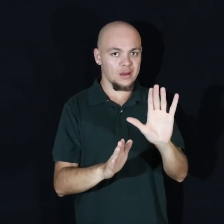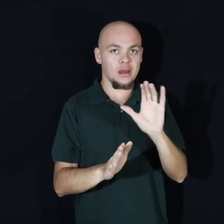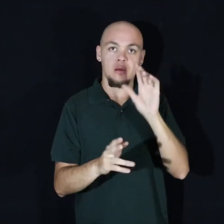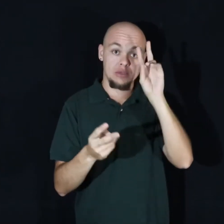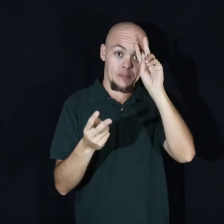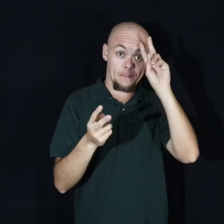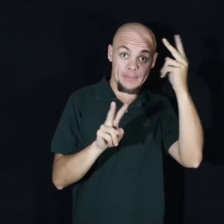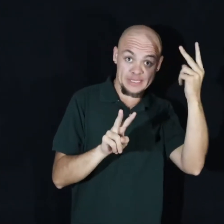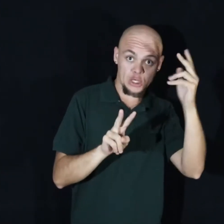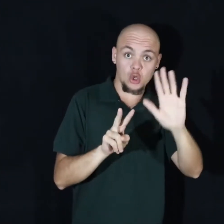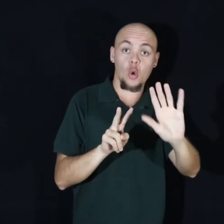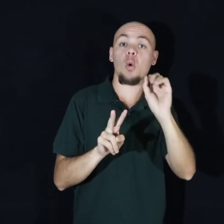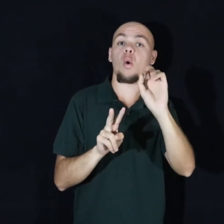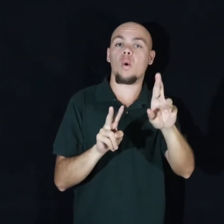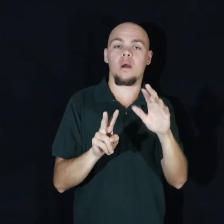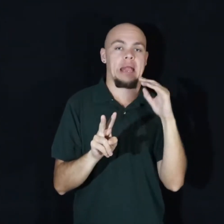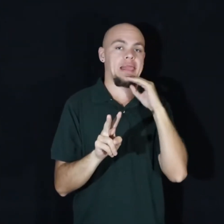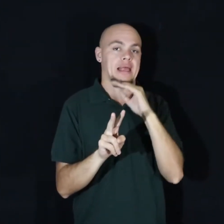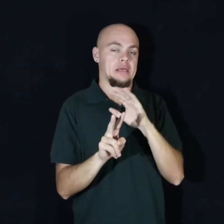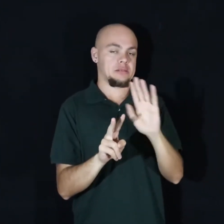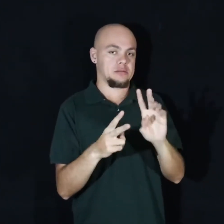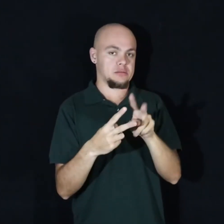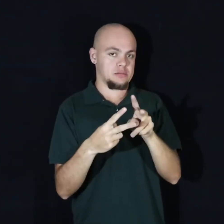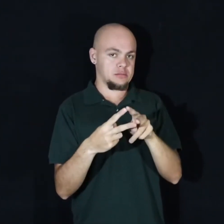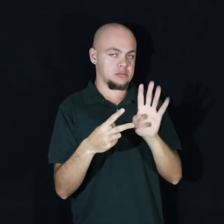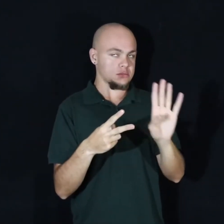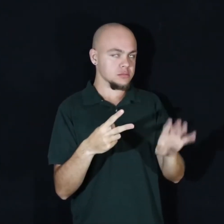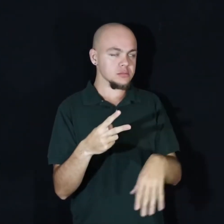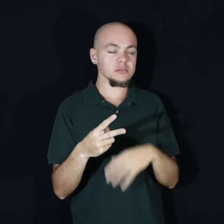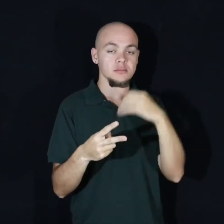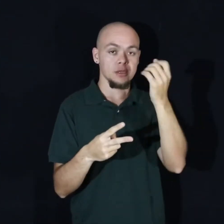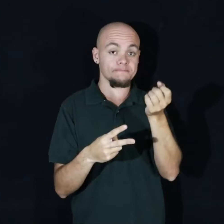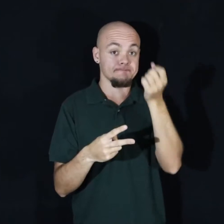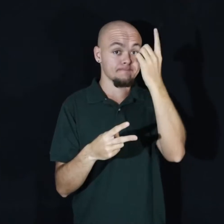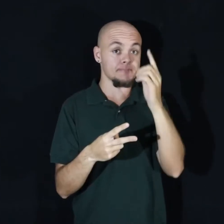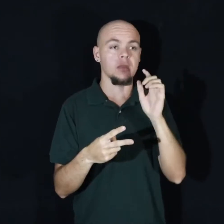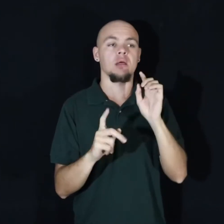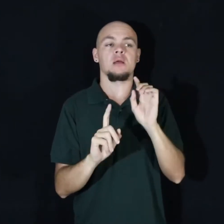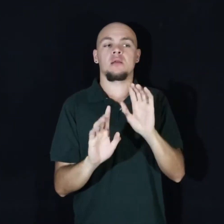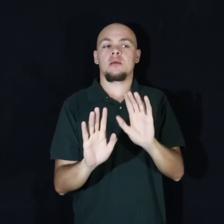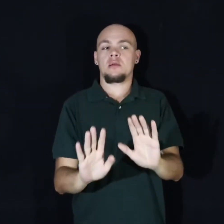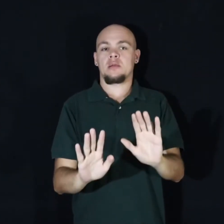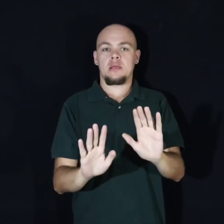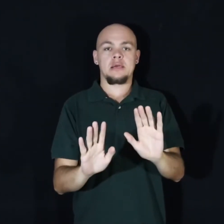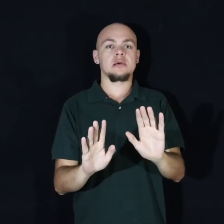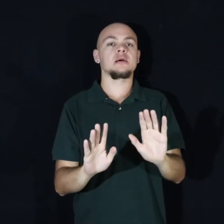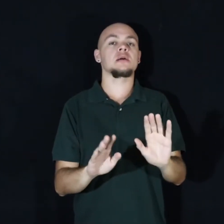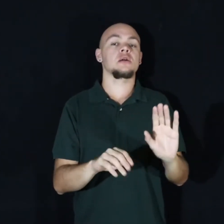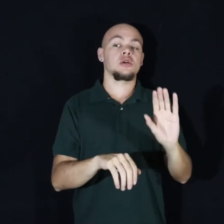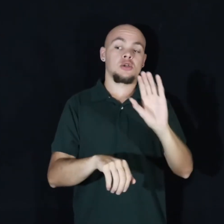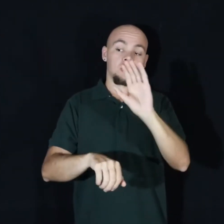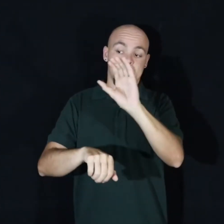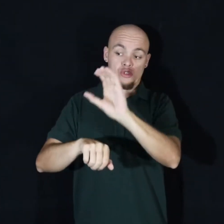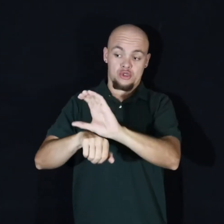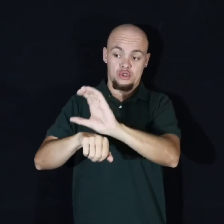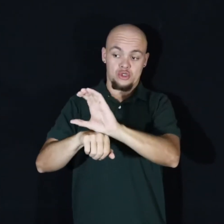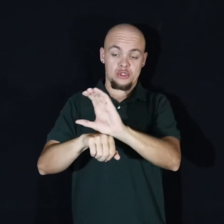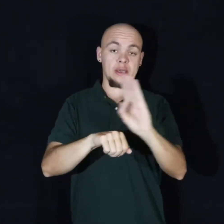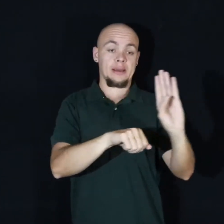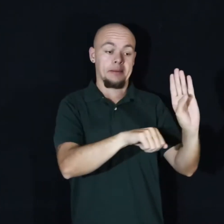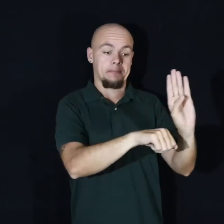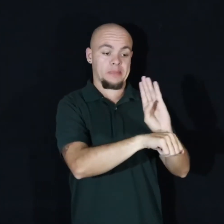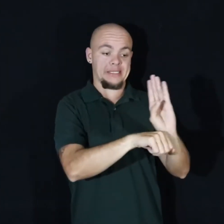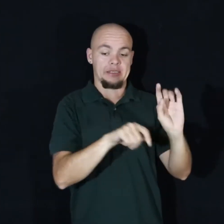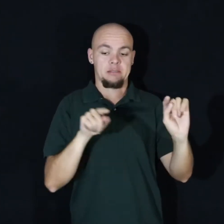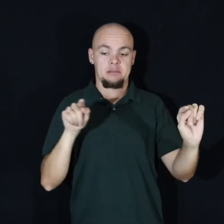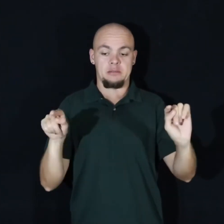what happened at all. That is either a misunderstanding of what happened or it's a deliberate lie. We really need to kind of get into the idea of the